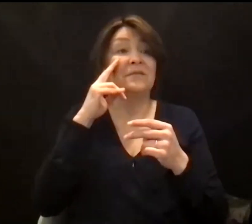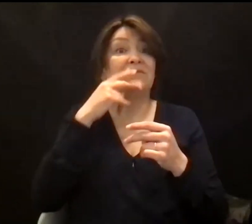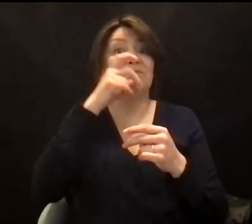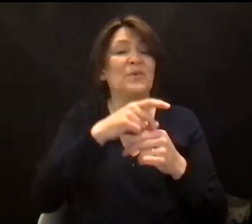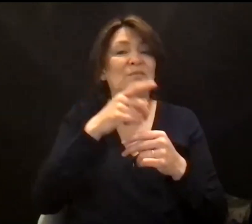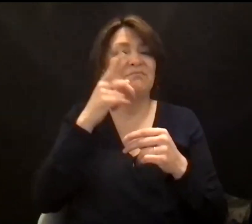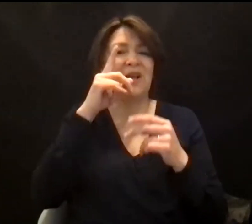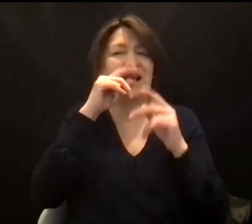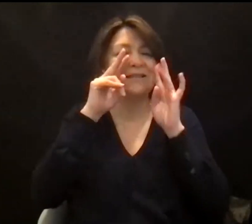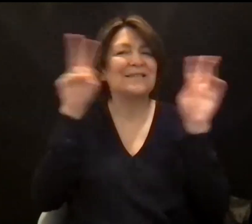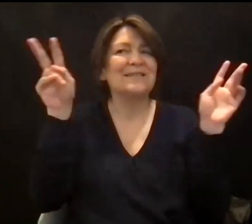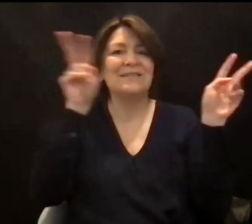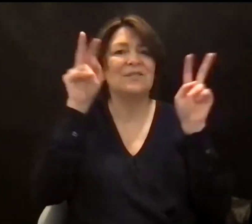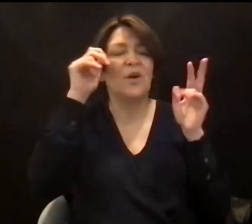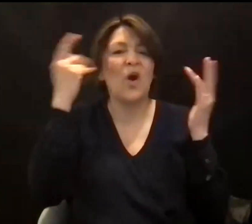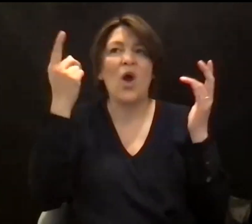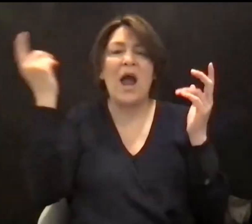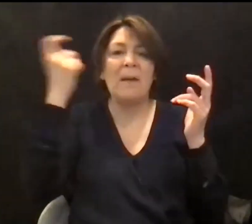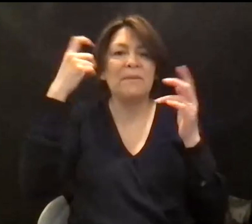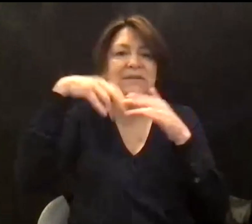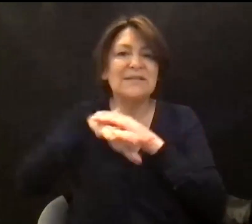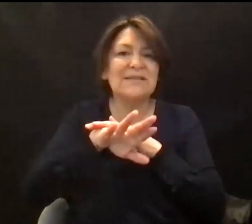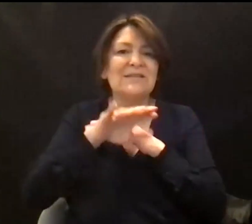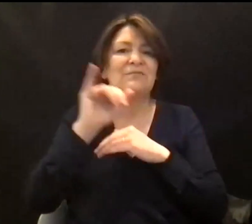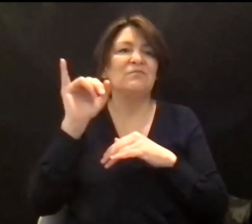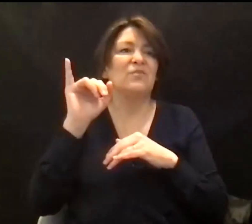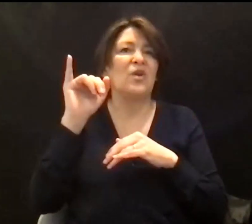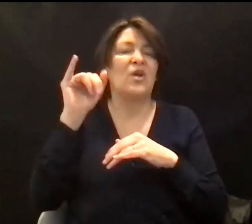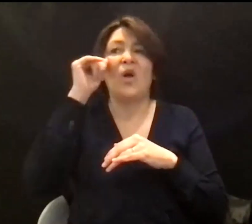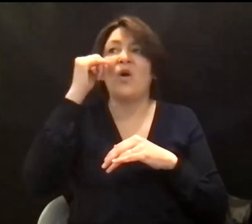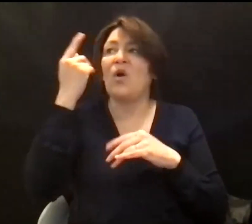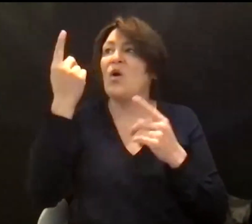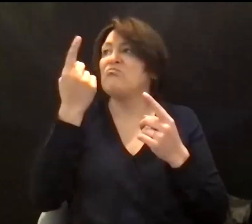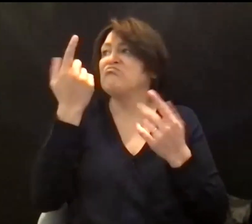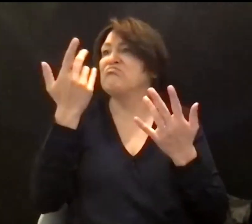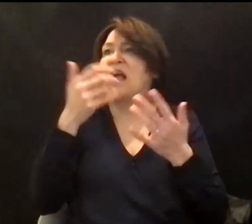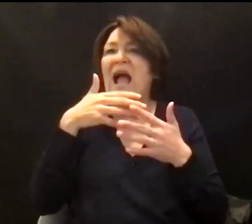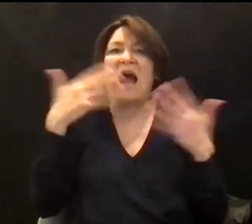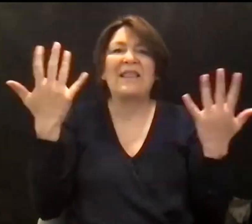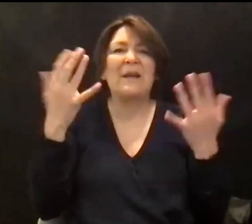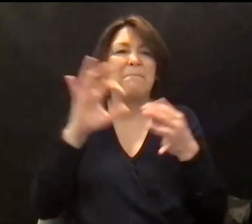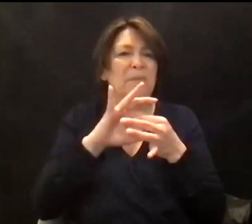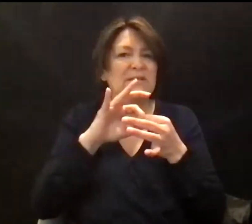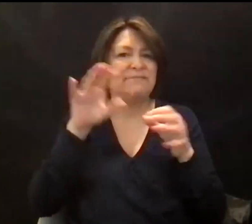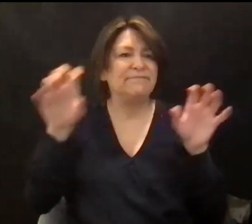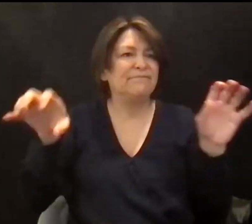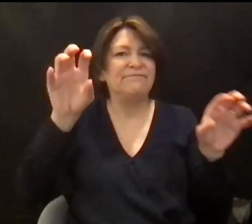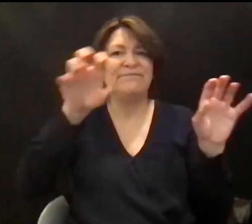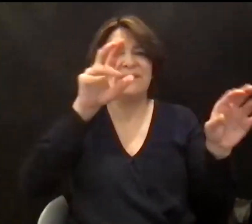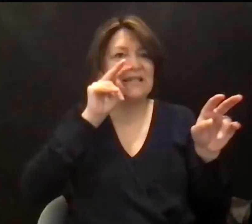client and a deaf-blind client. Deaf people with functional vision, they can see who's coming in and out of the room. They can see